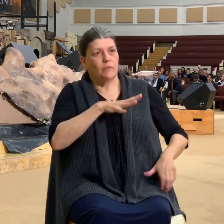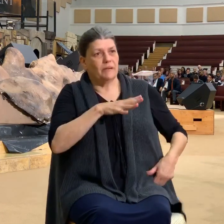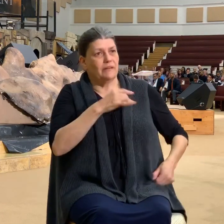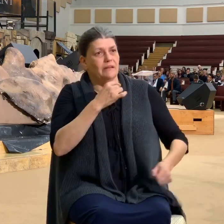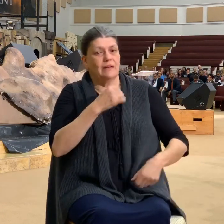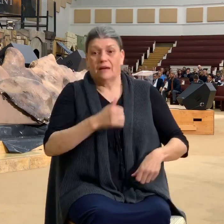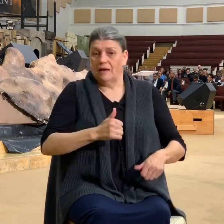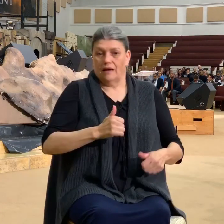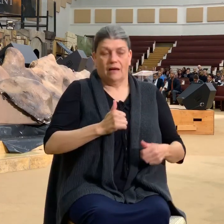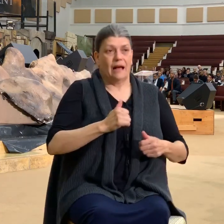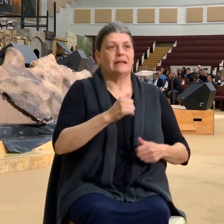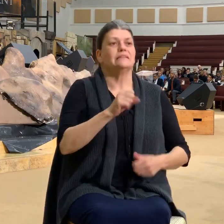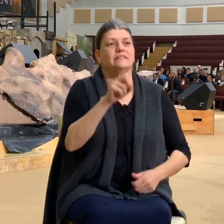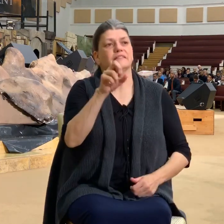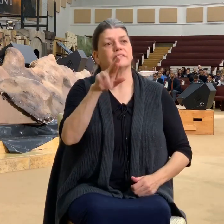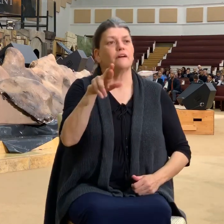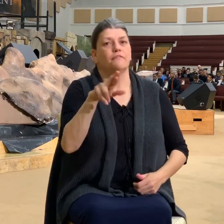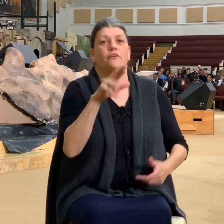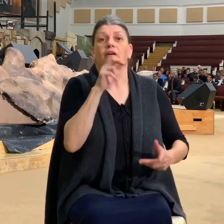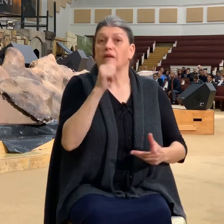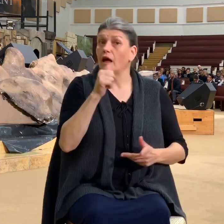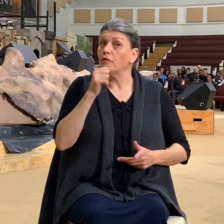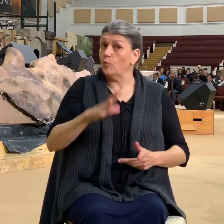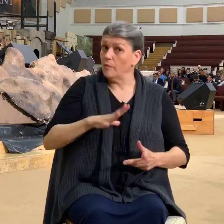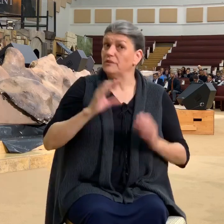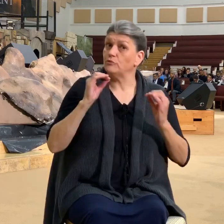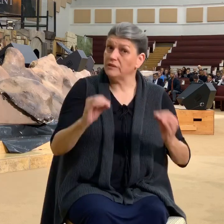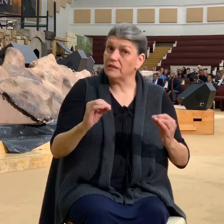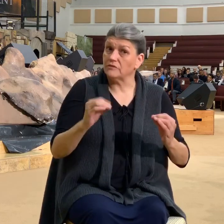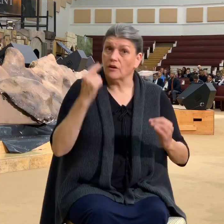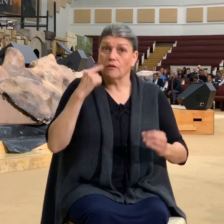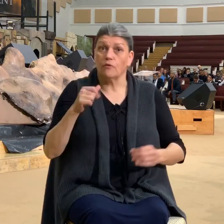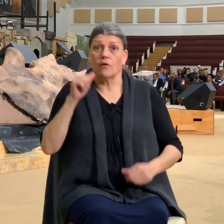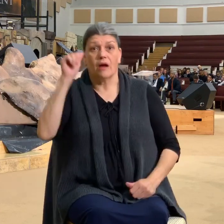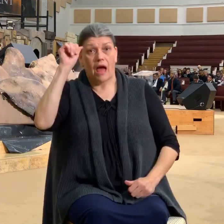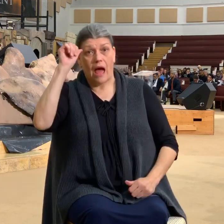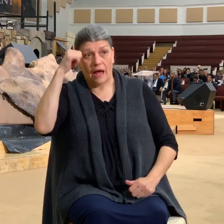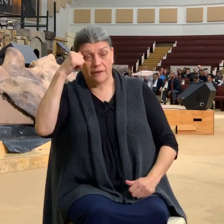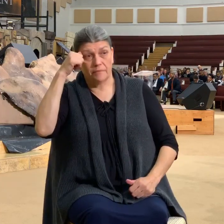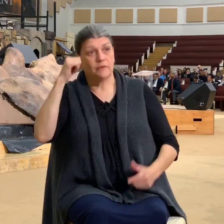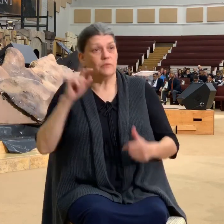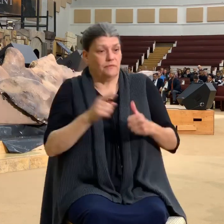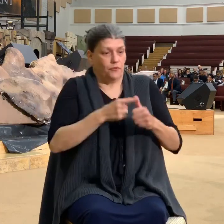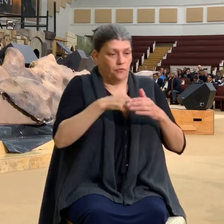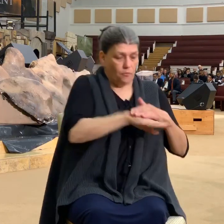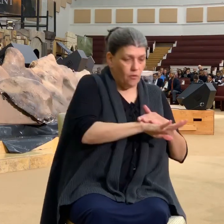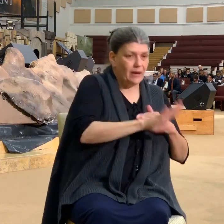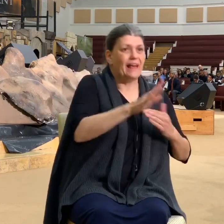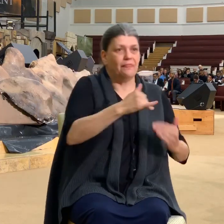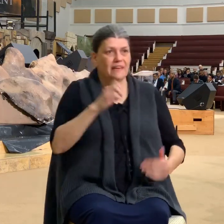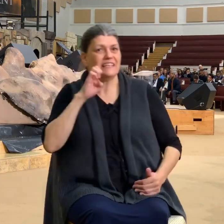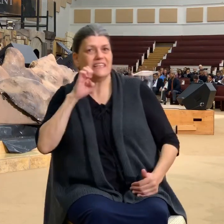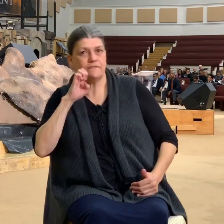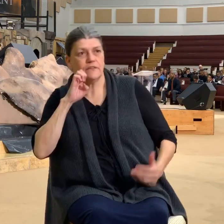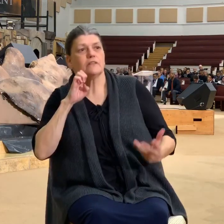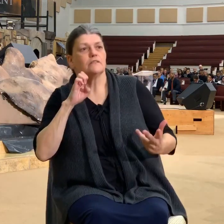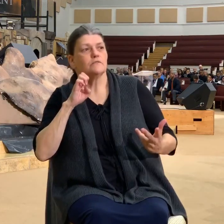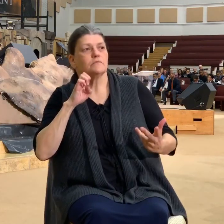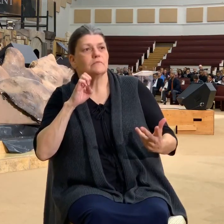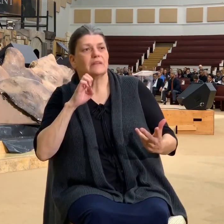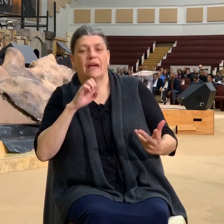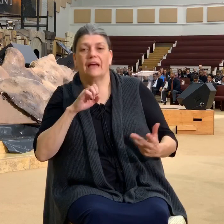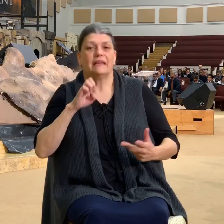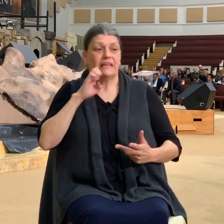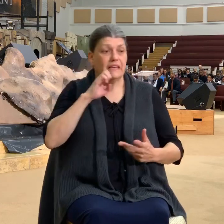to teach, nor to usurp authority. But notice what he says. For Adam was first formed, then Eve. Adam was not deceived, but the woman